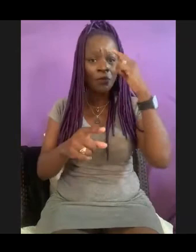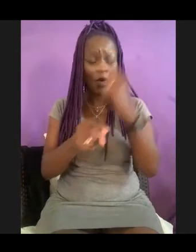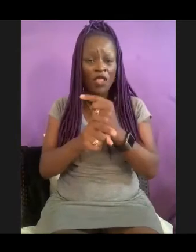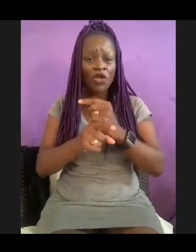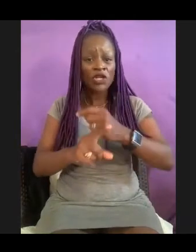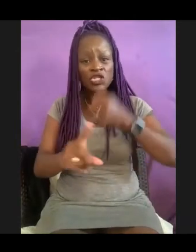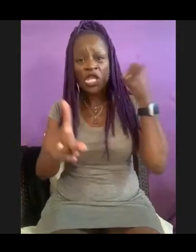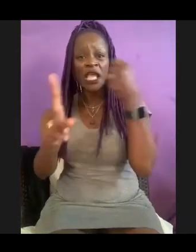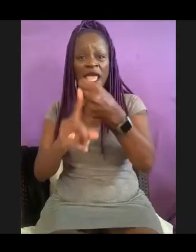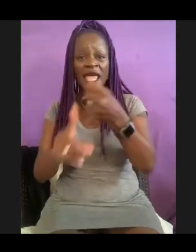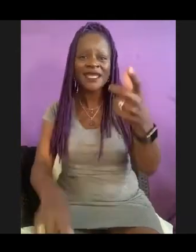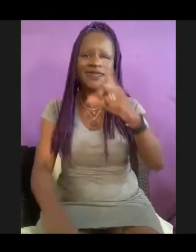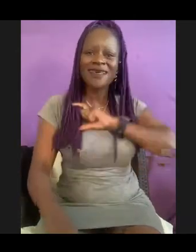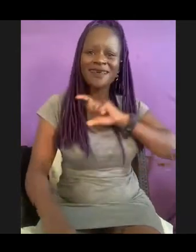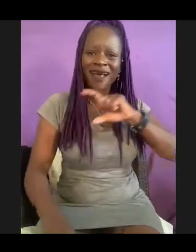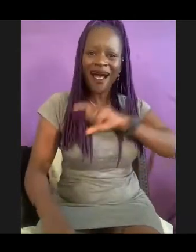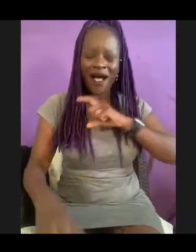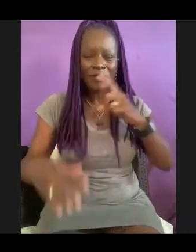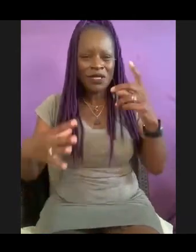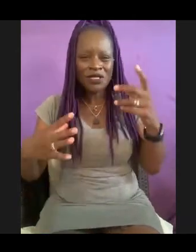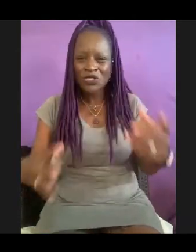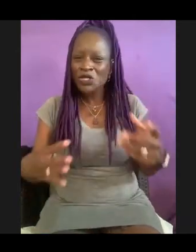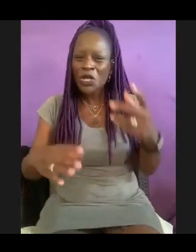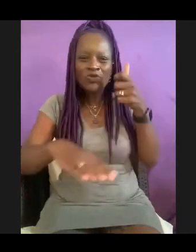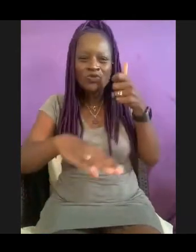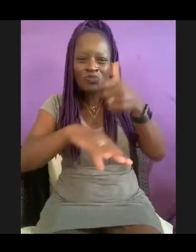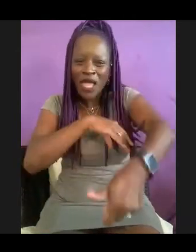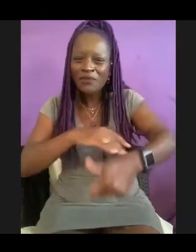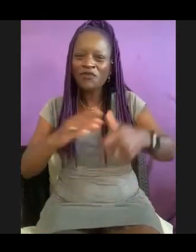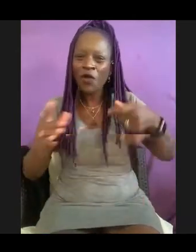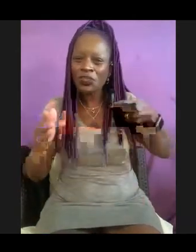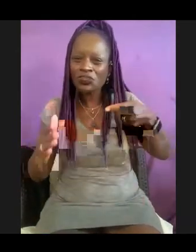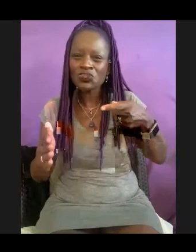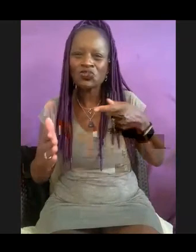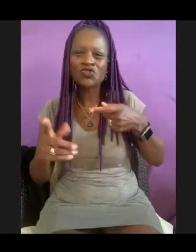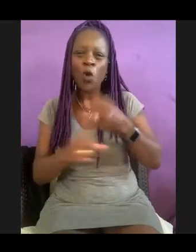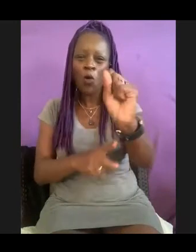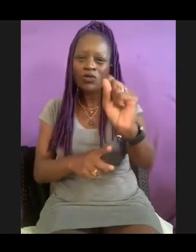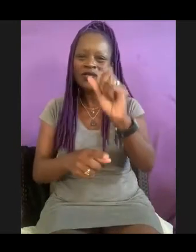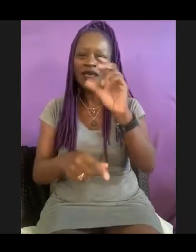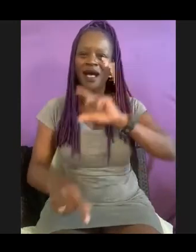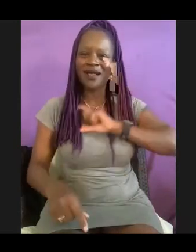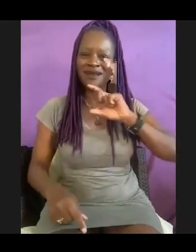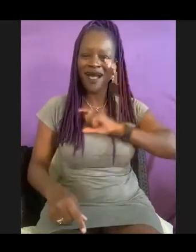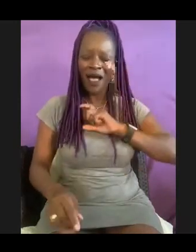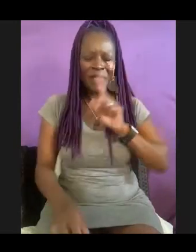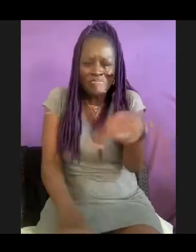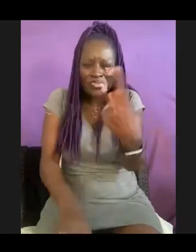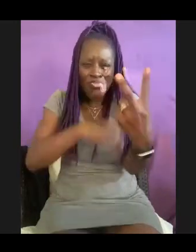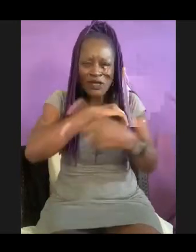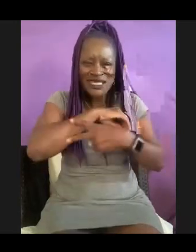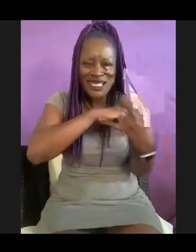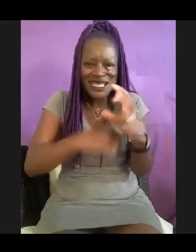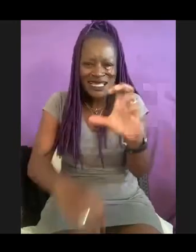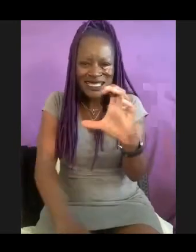of assaulting a policeman while her brother was only reprimanded for shoplifting.